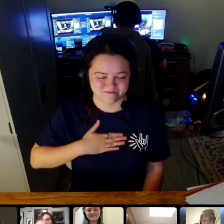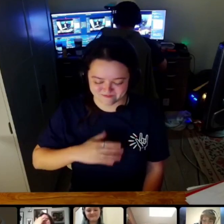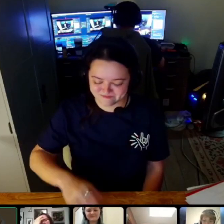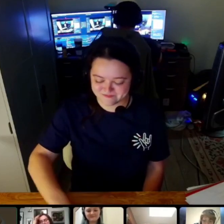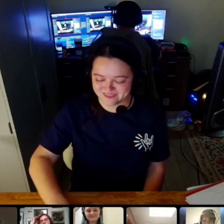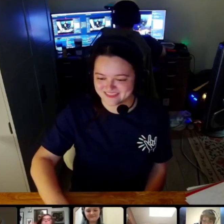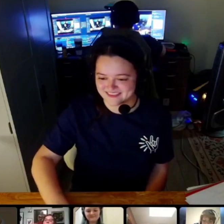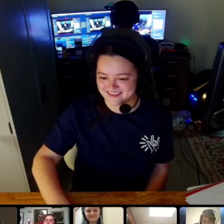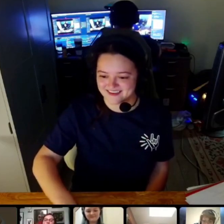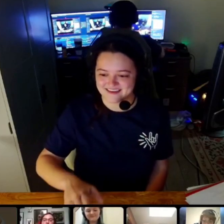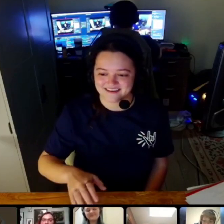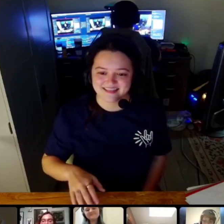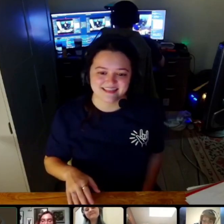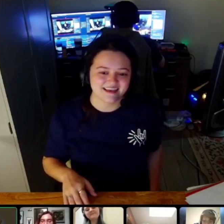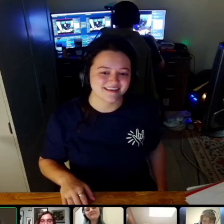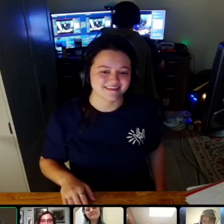Mm-hmm. Thank you.